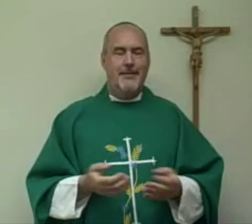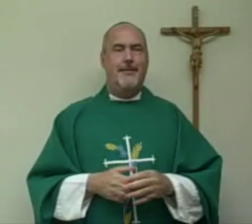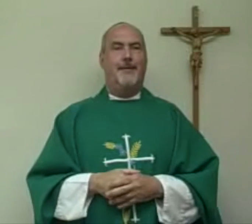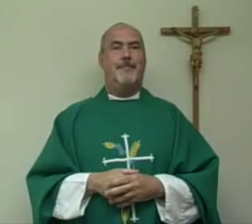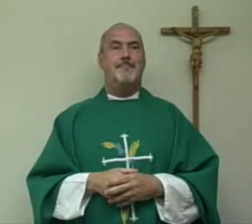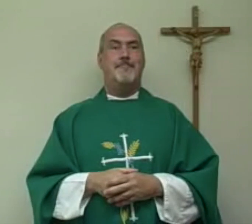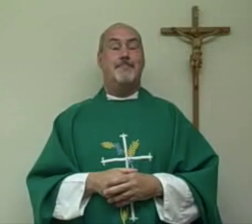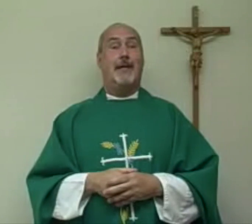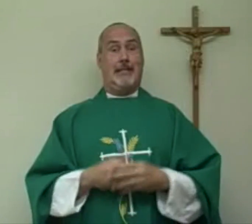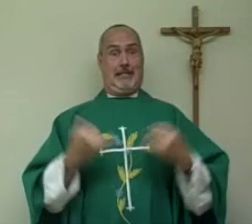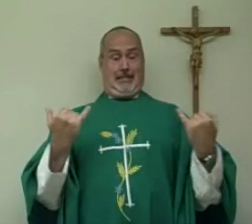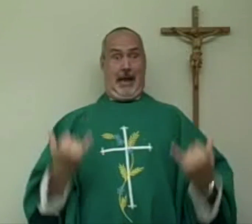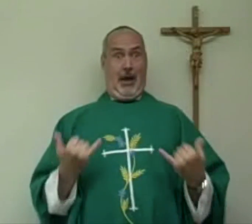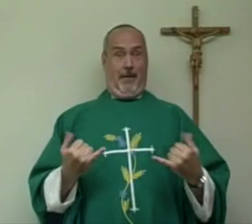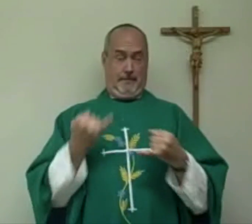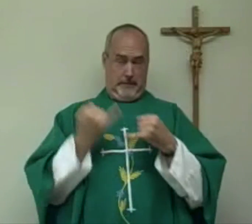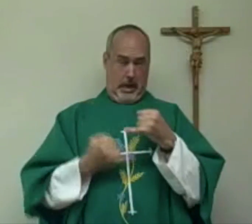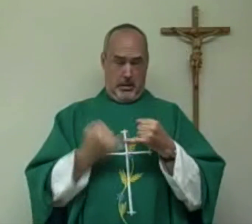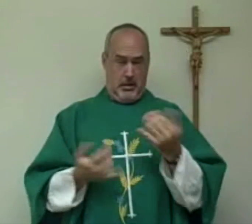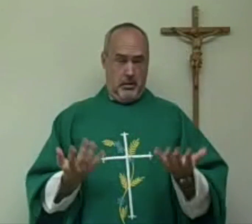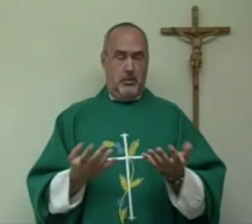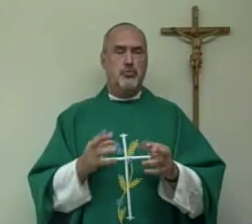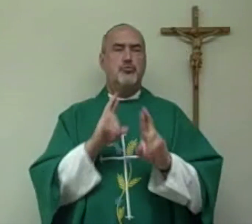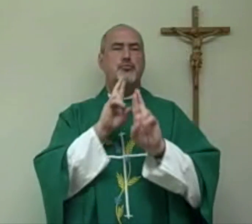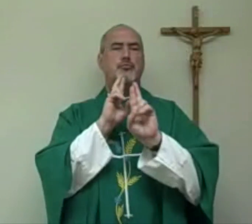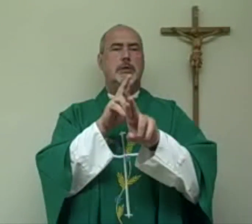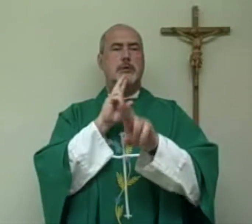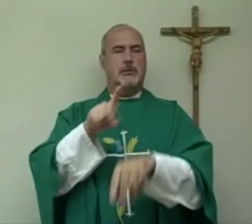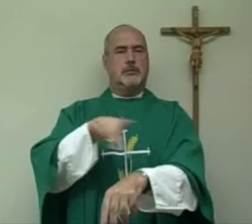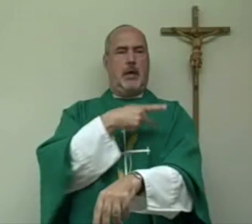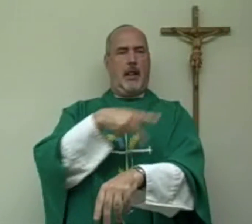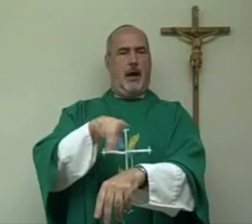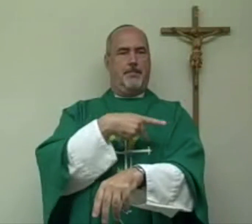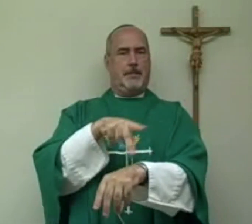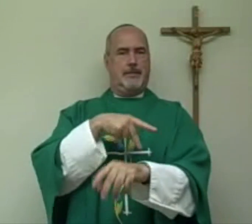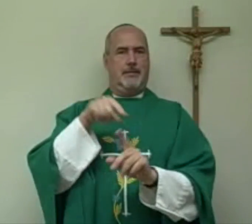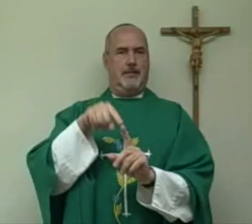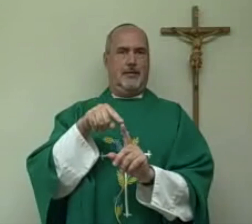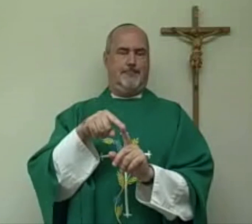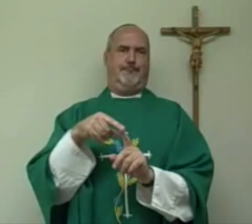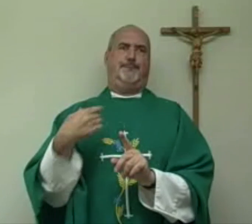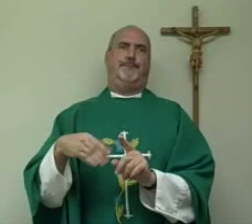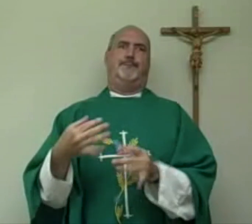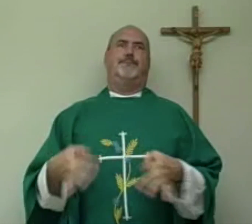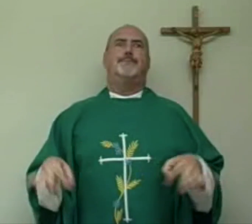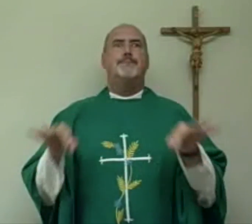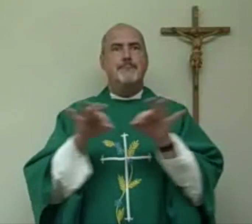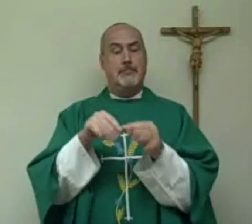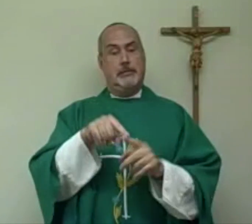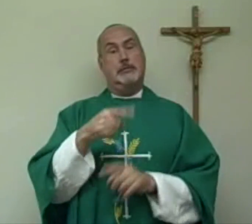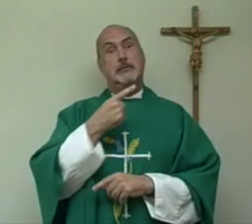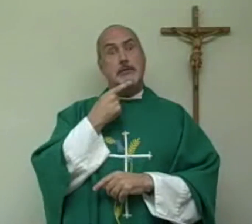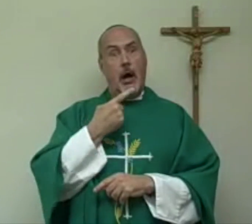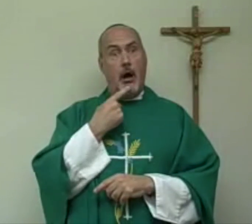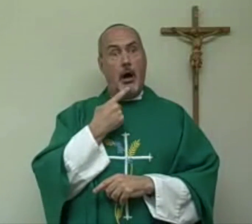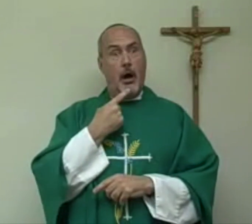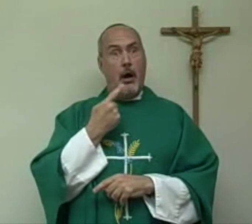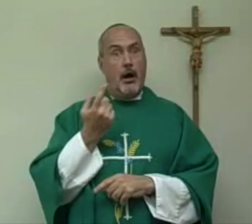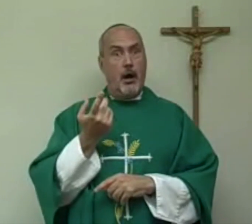to do so with kindness and without judgment. And finally, in the responsorial psalm, it